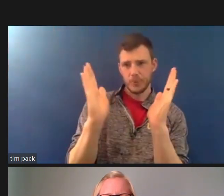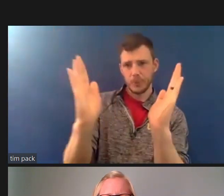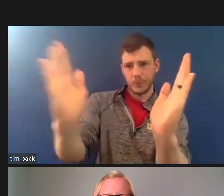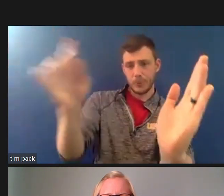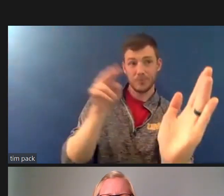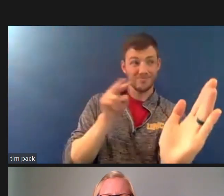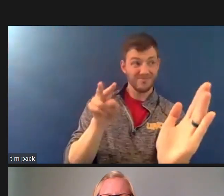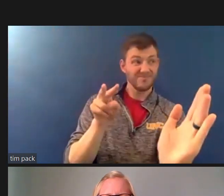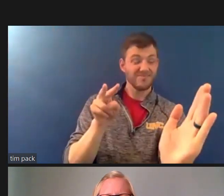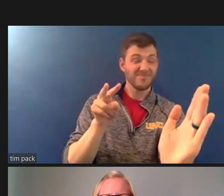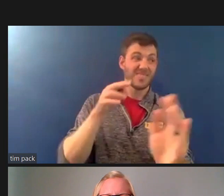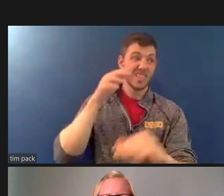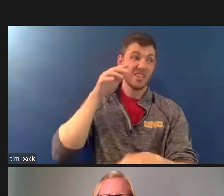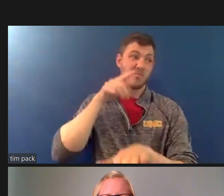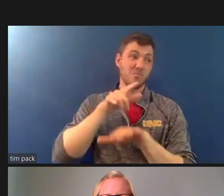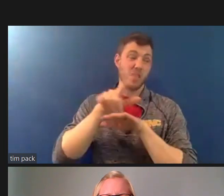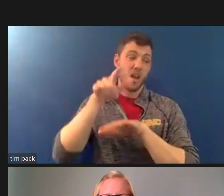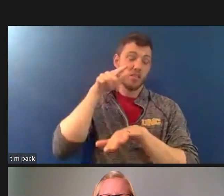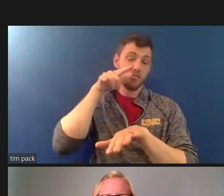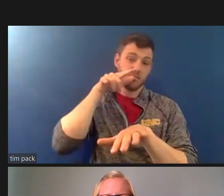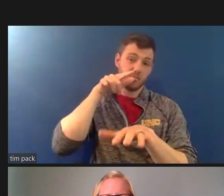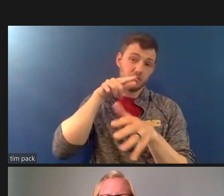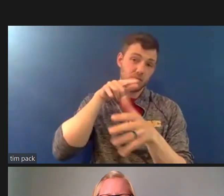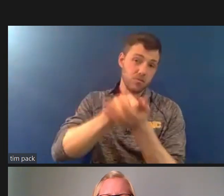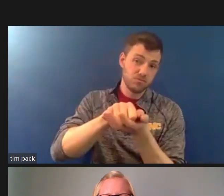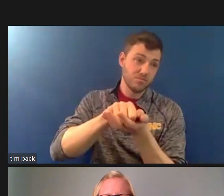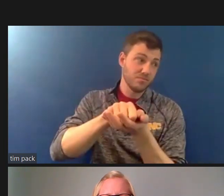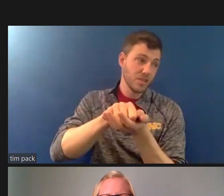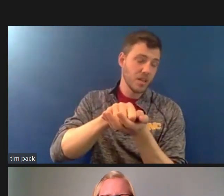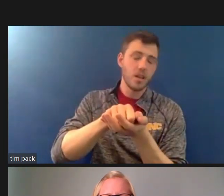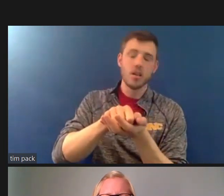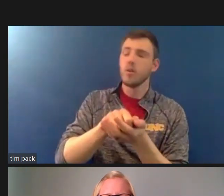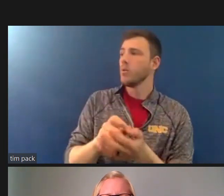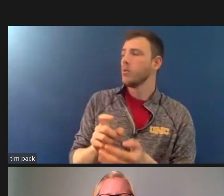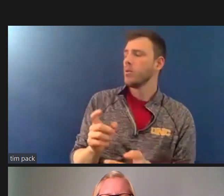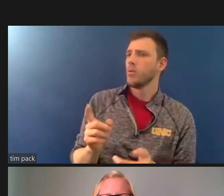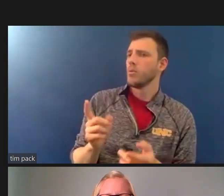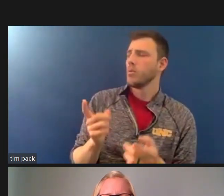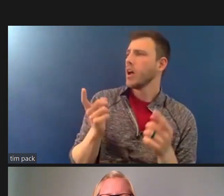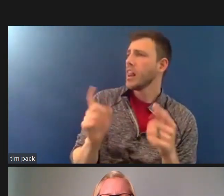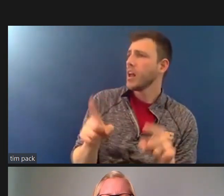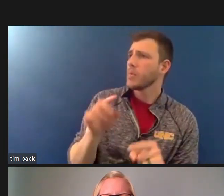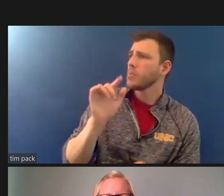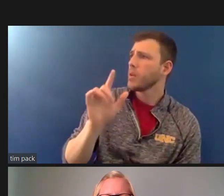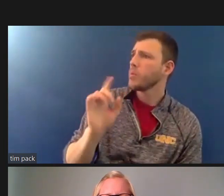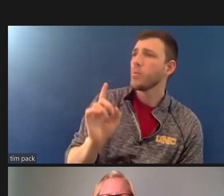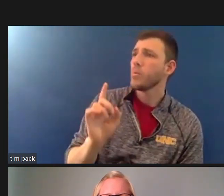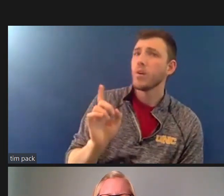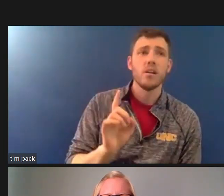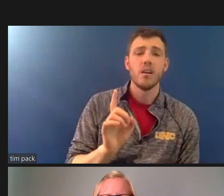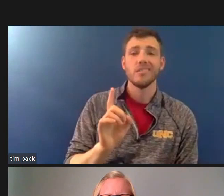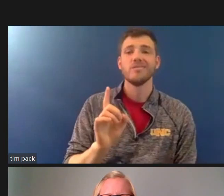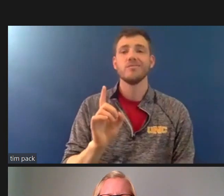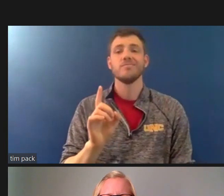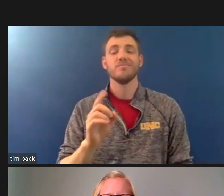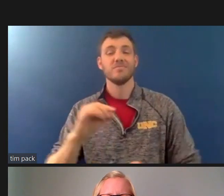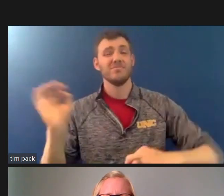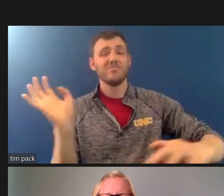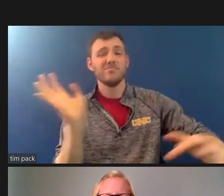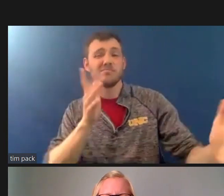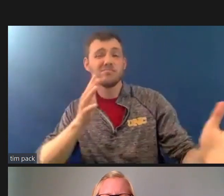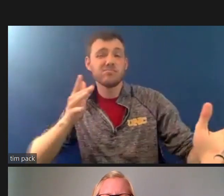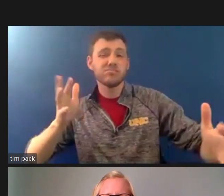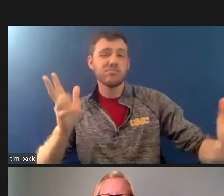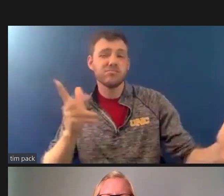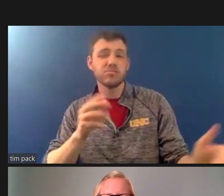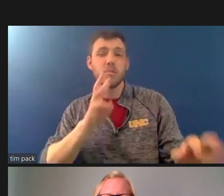it?" he asked. "Where's it got to now?" "That storm dragged it out to sea. It wasn't half dangerous with all them tree trunks